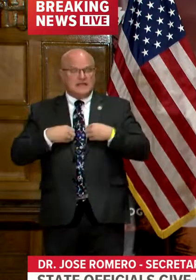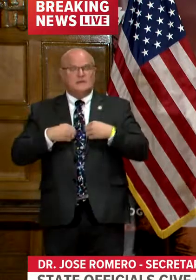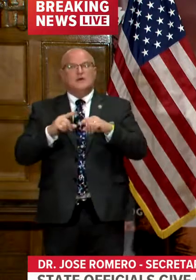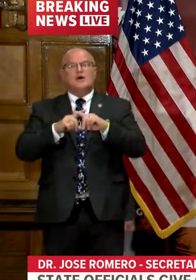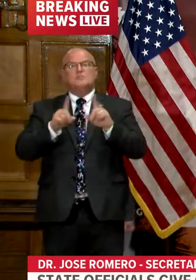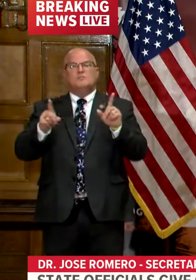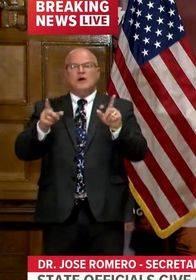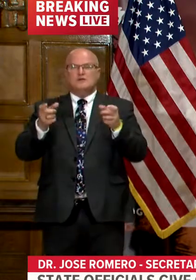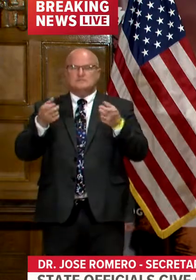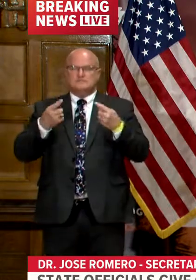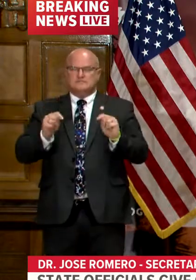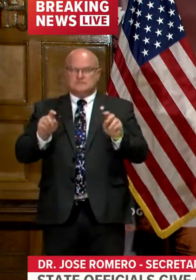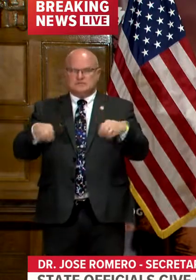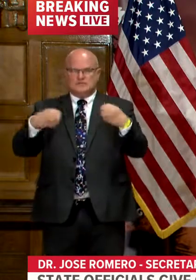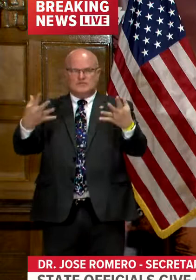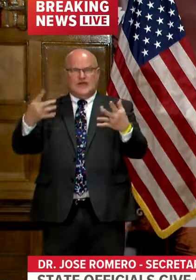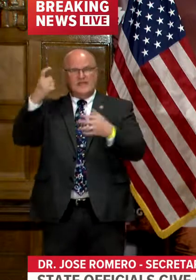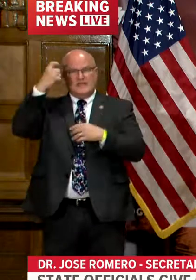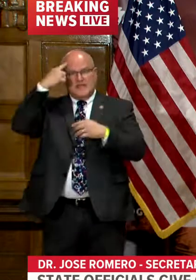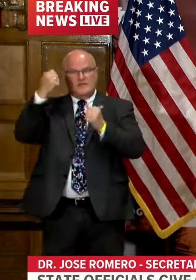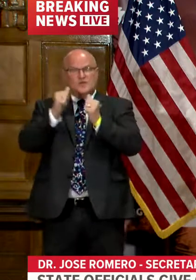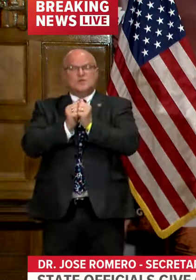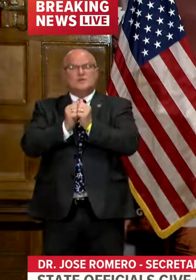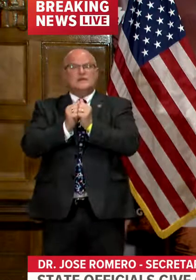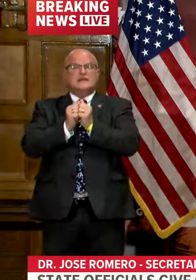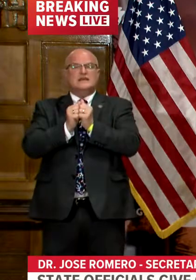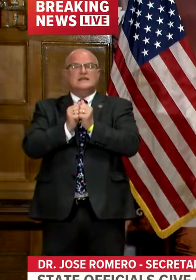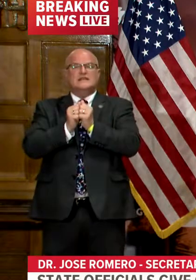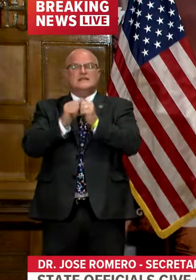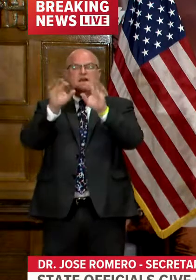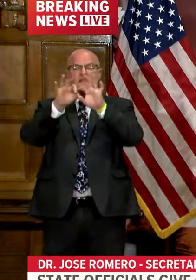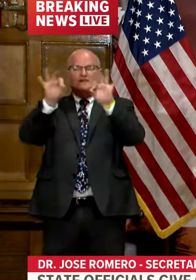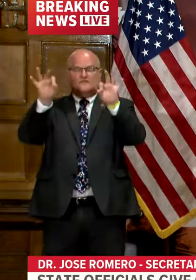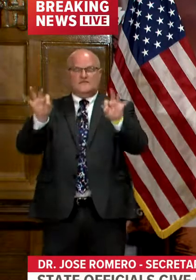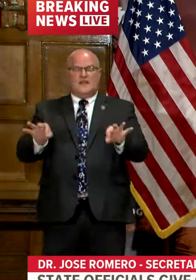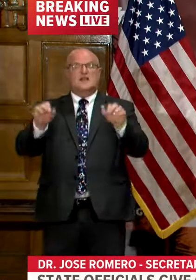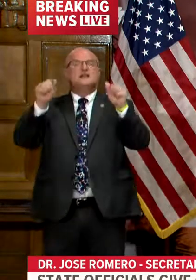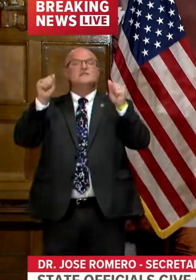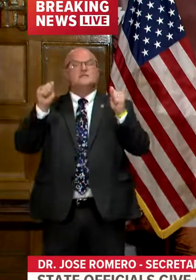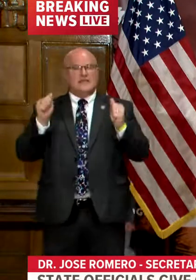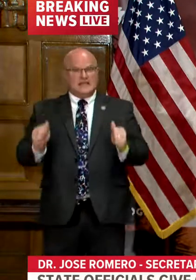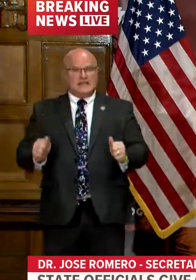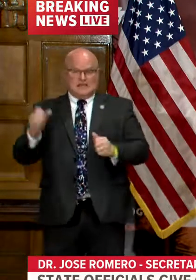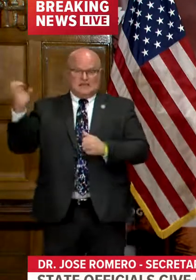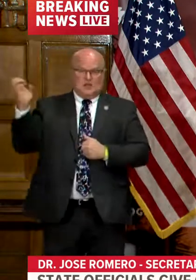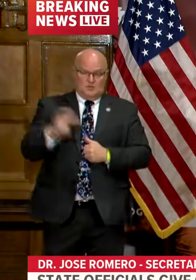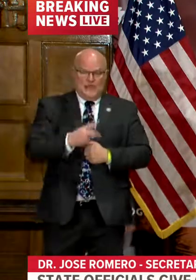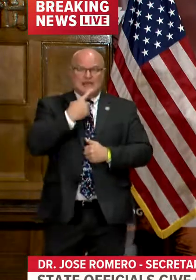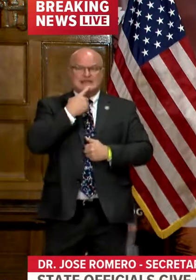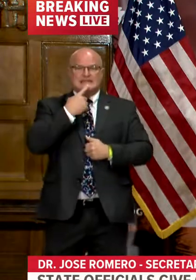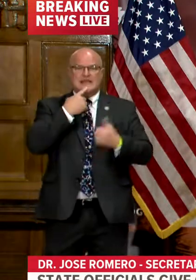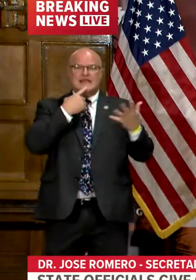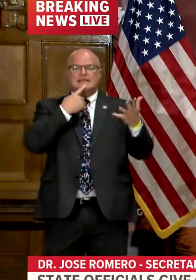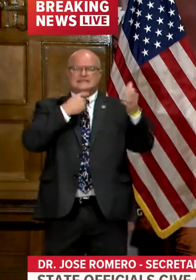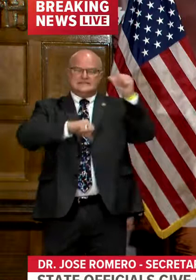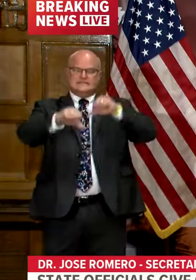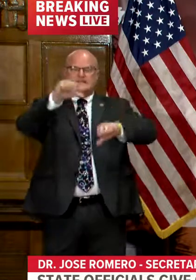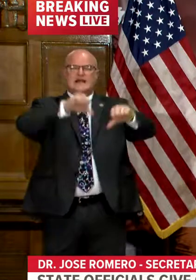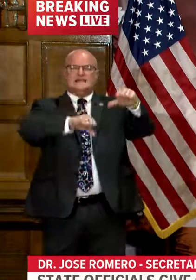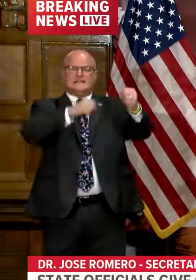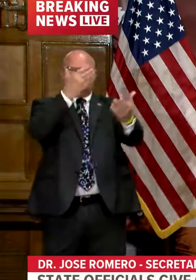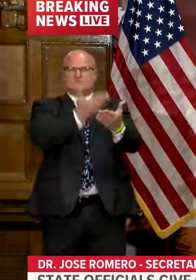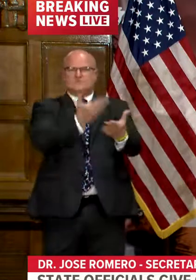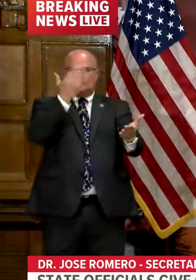we have tried to provide the governors with a framework through which they can go back and say it is scientifically